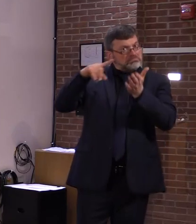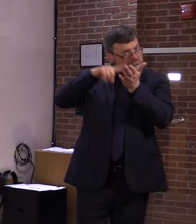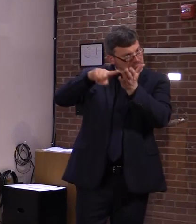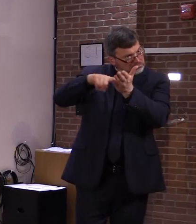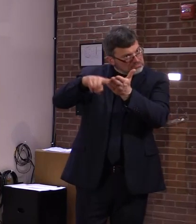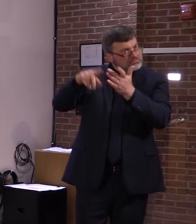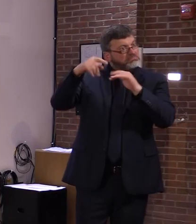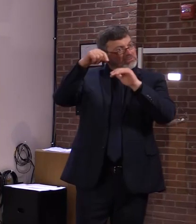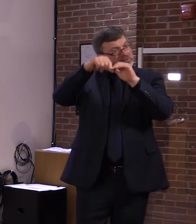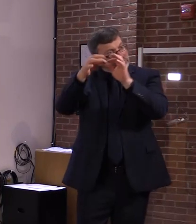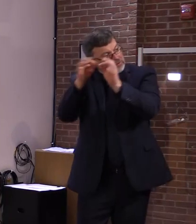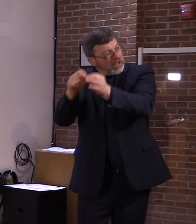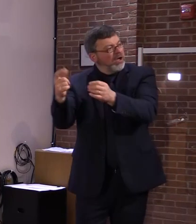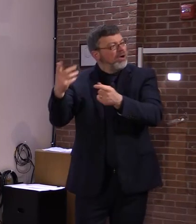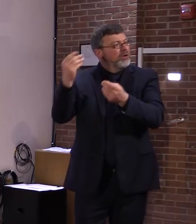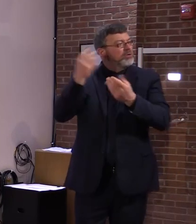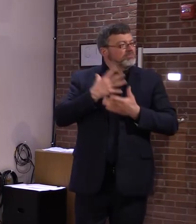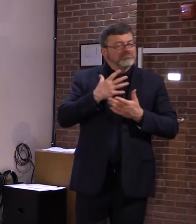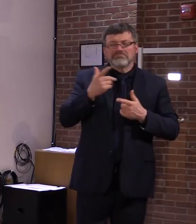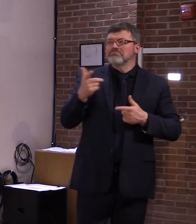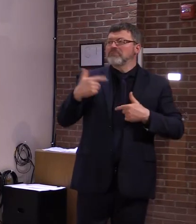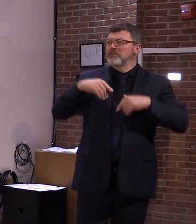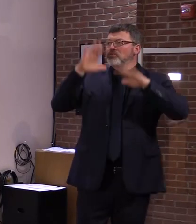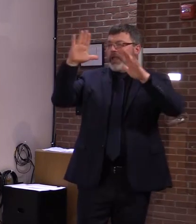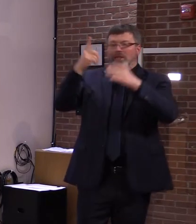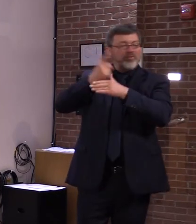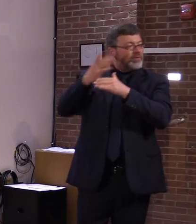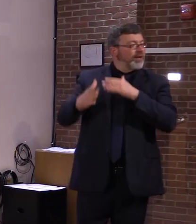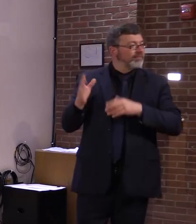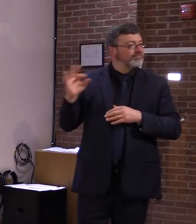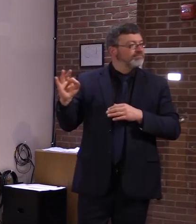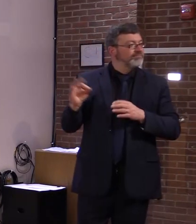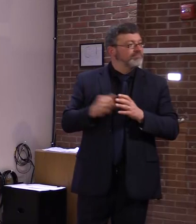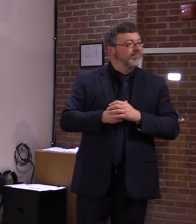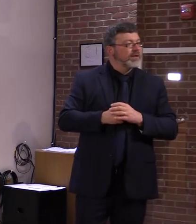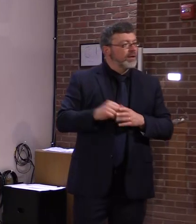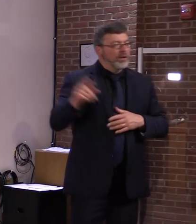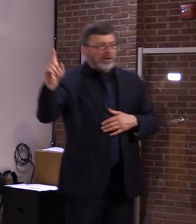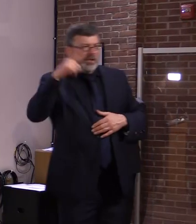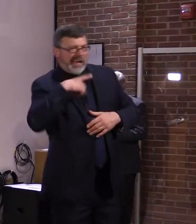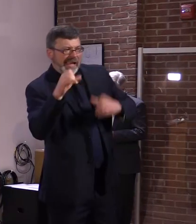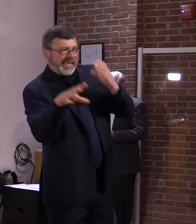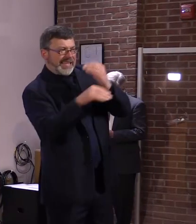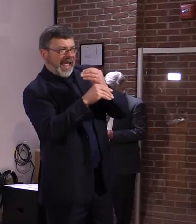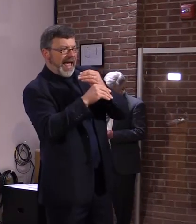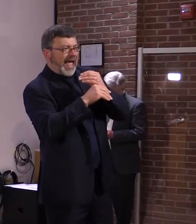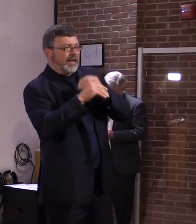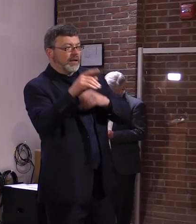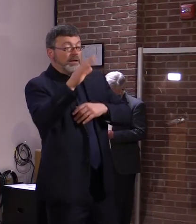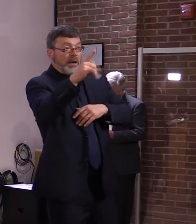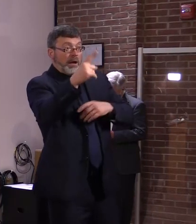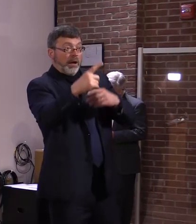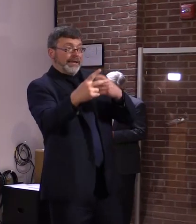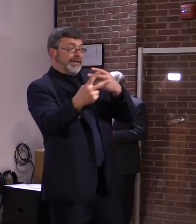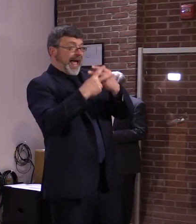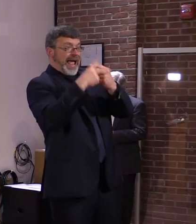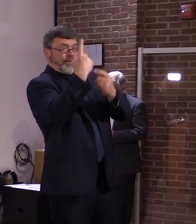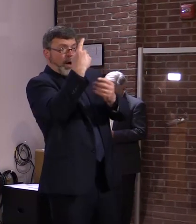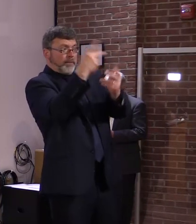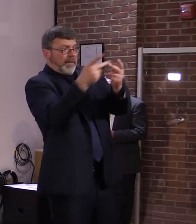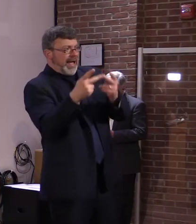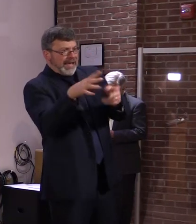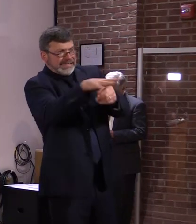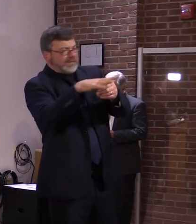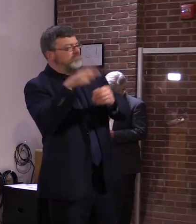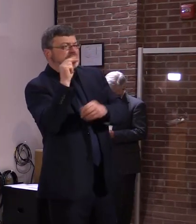you a good weekend. Yeah, I'm not sure, Greg. They're all in one bucket is part of the problem. I mean, there's probably with every